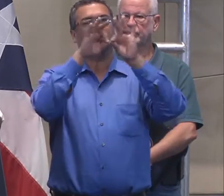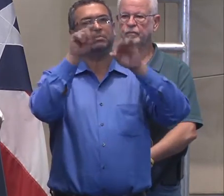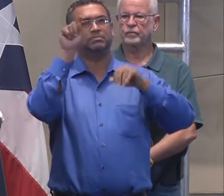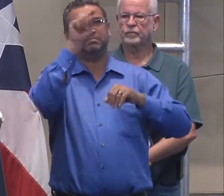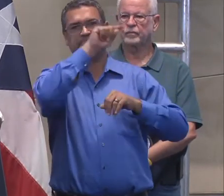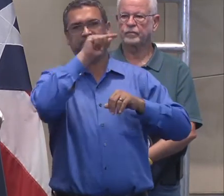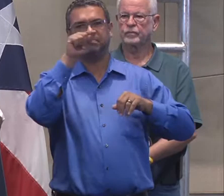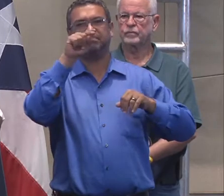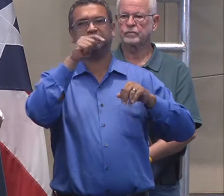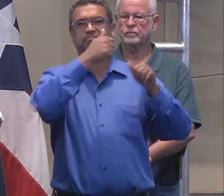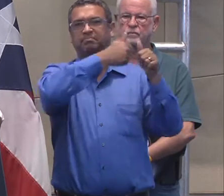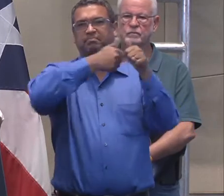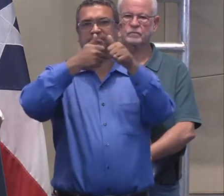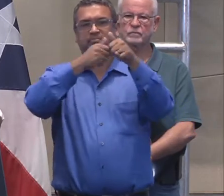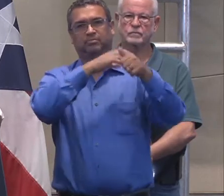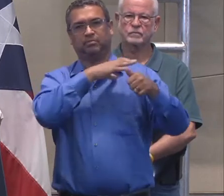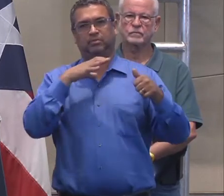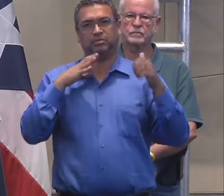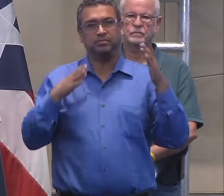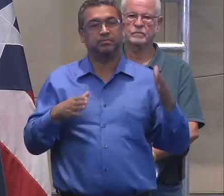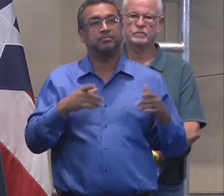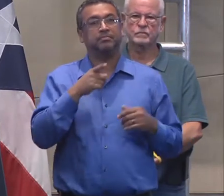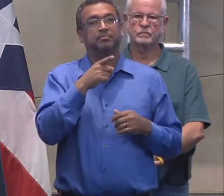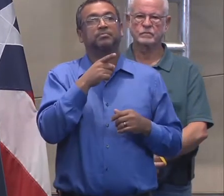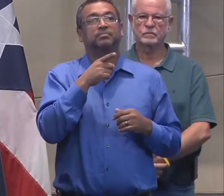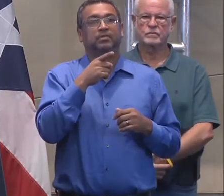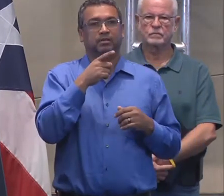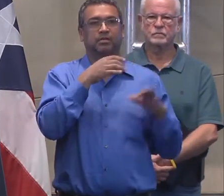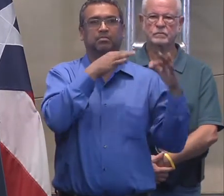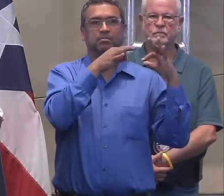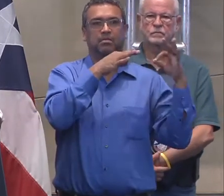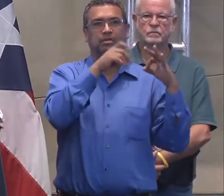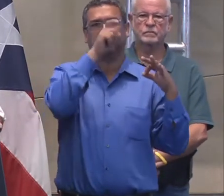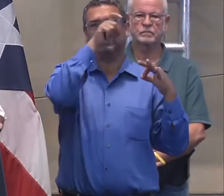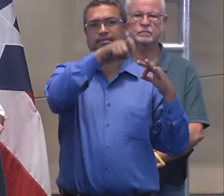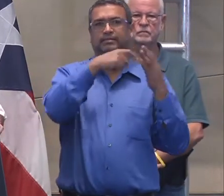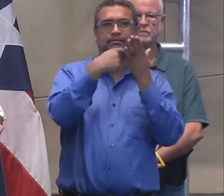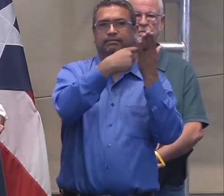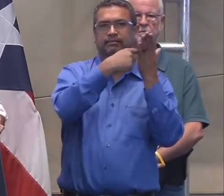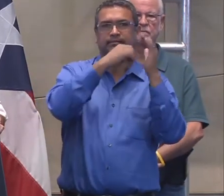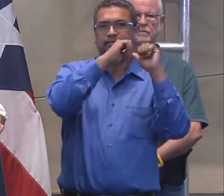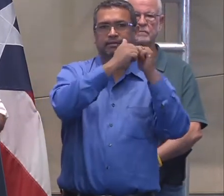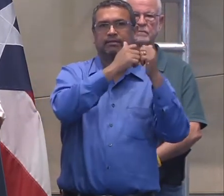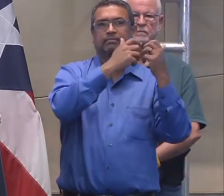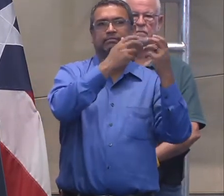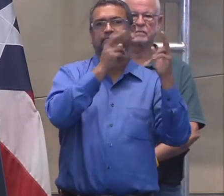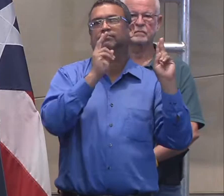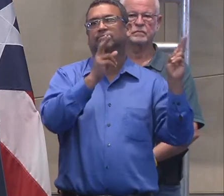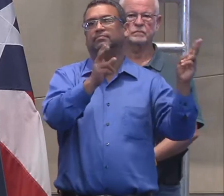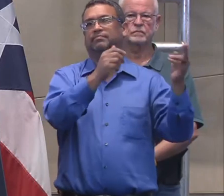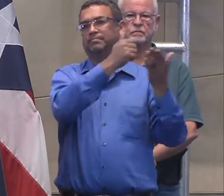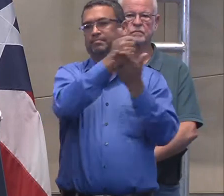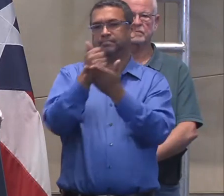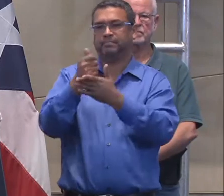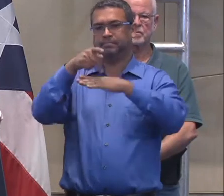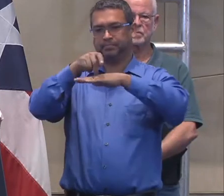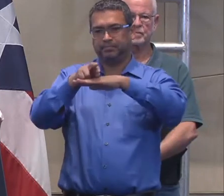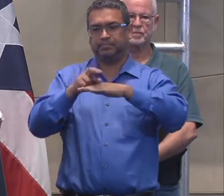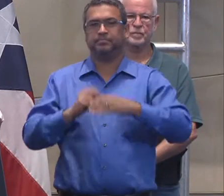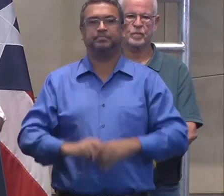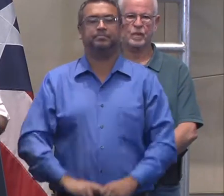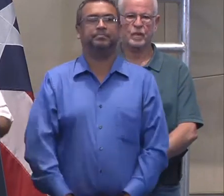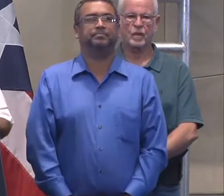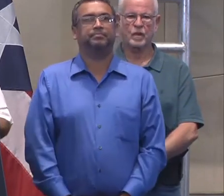action needs to be taken for Puerto Rico very, very quickly. And so we make that